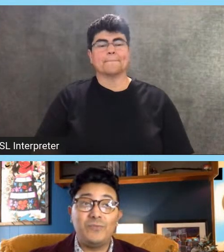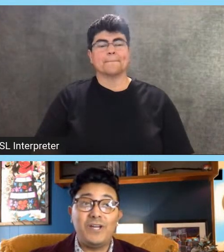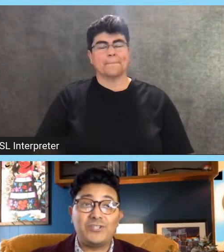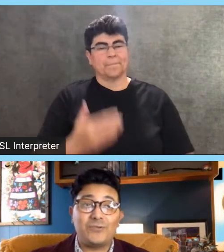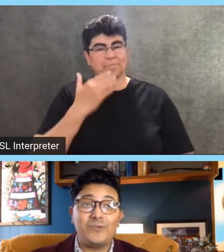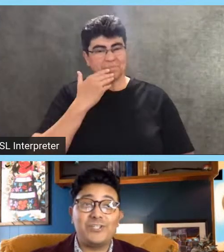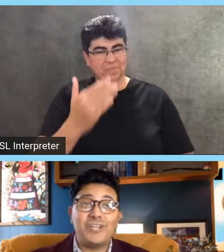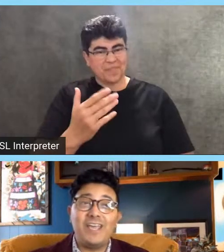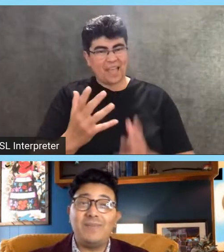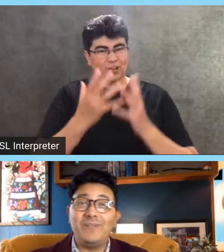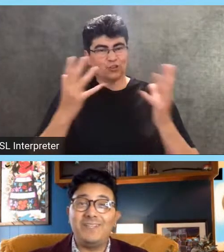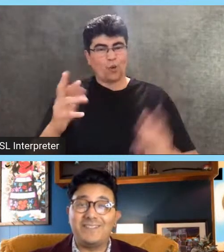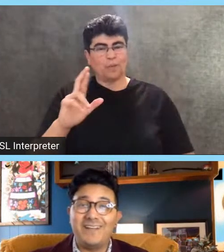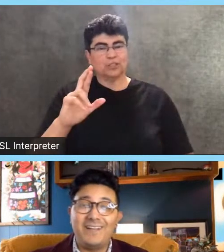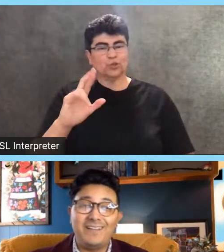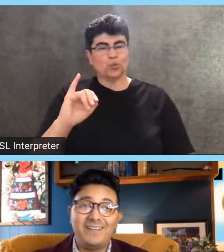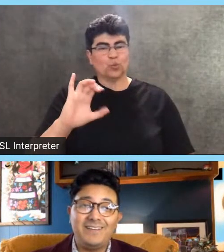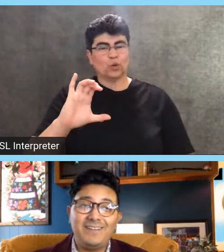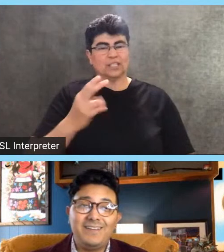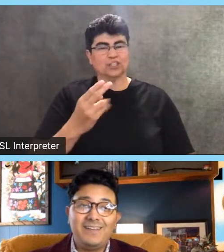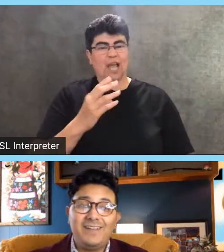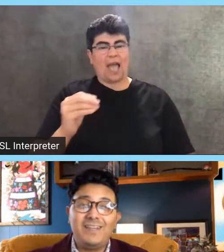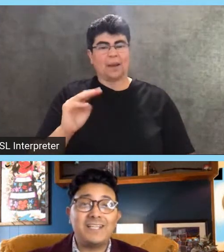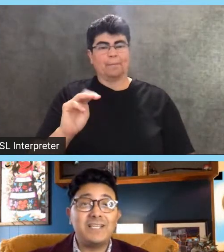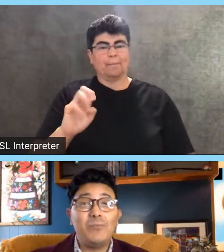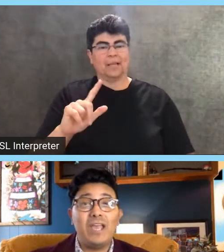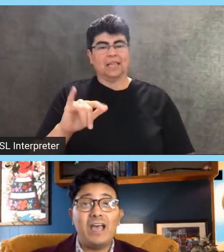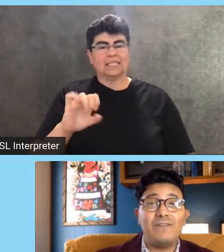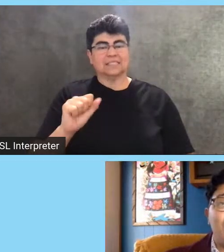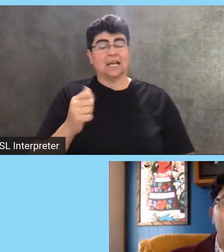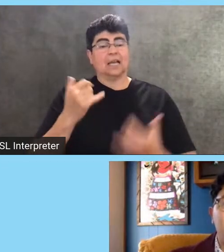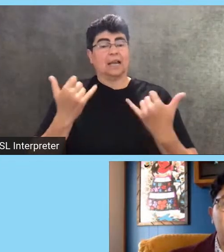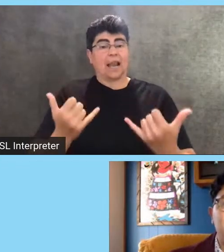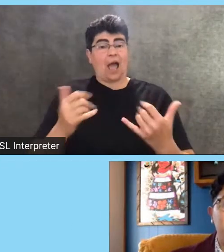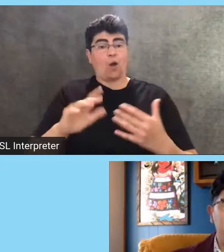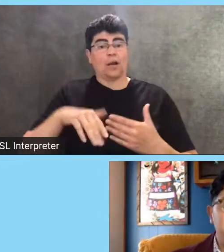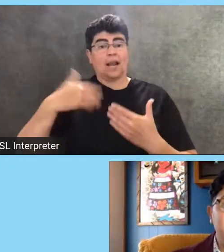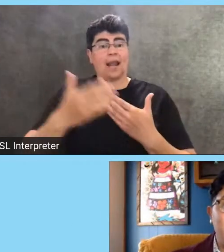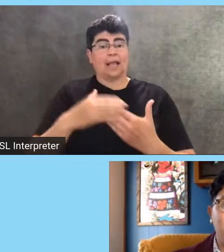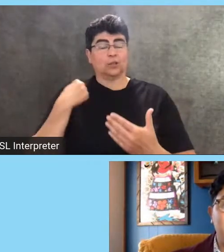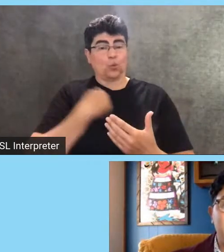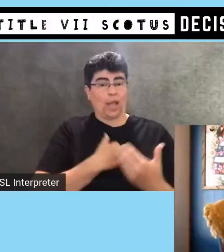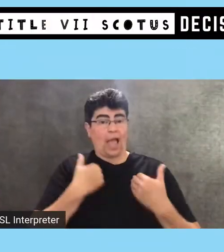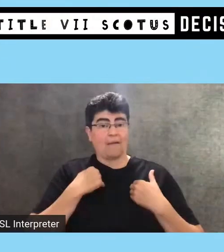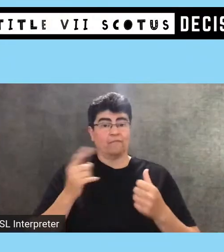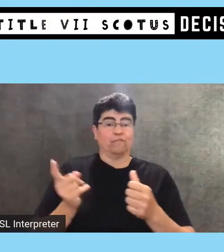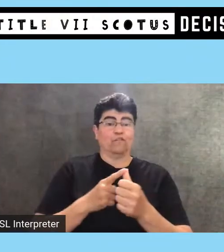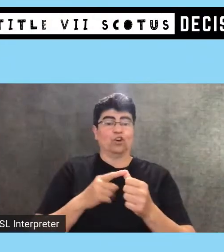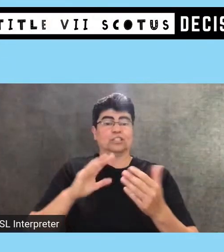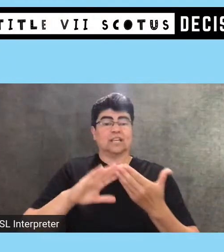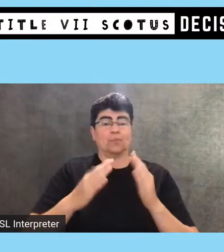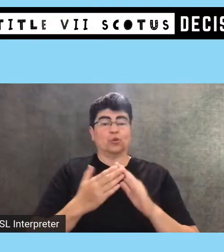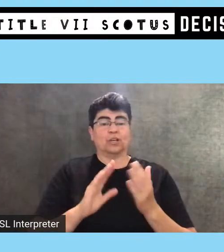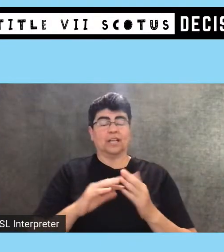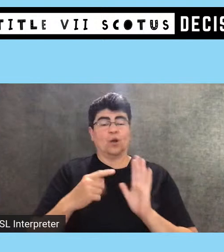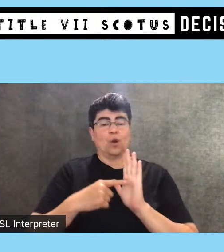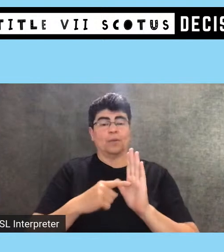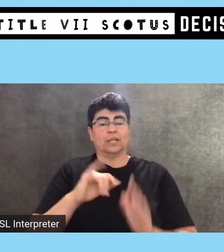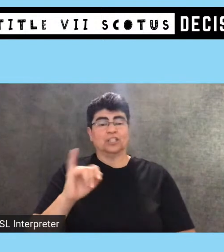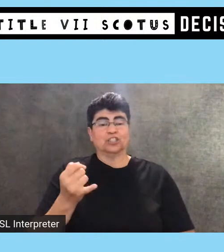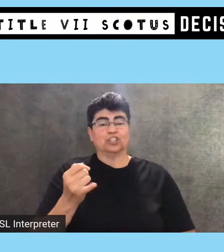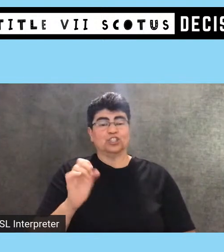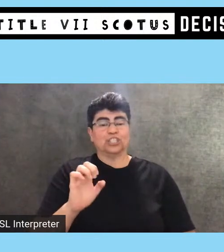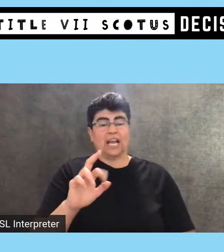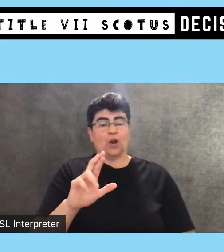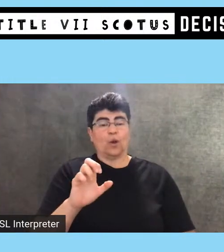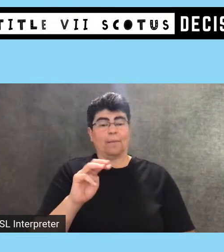Thank you so much, Rich and Melissa. Next up, we have our first community representative, Jeremy Wells, who is the